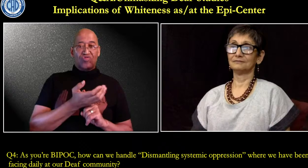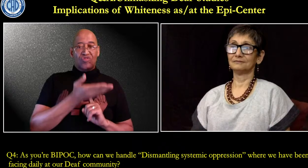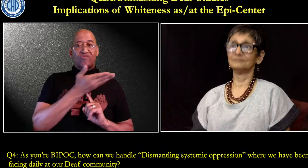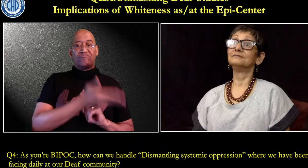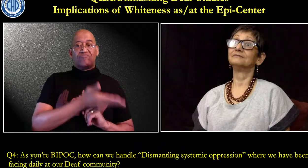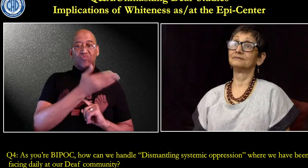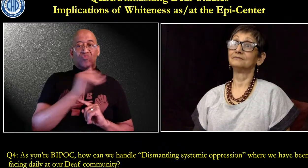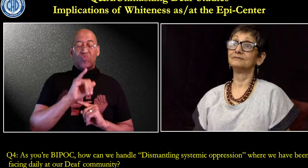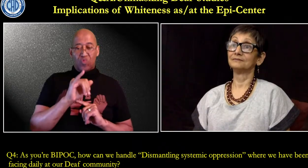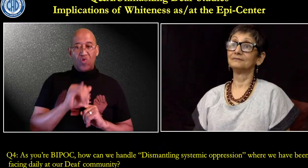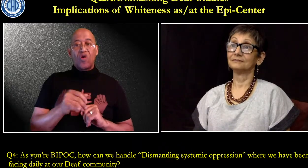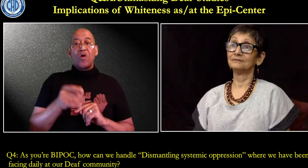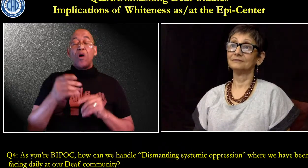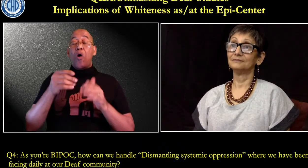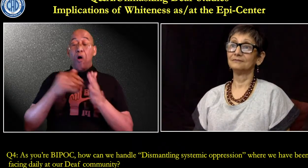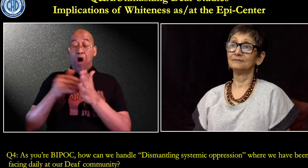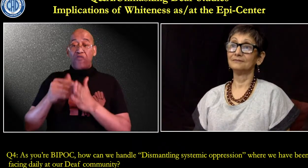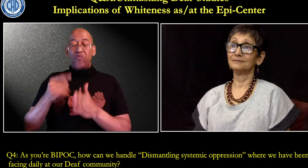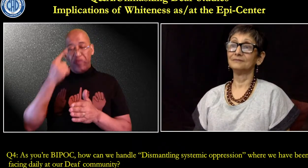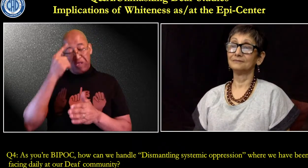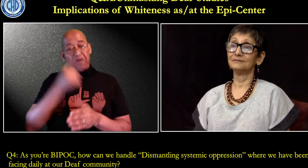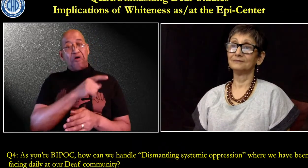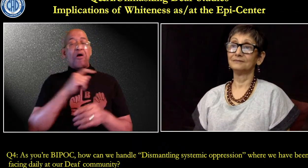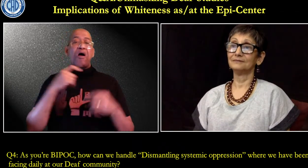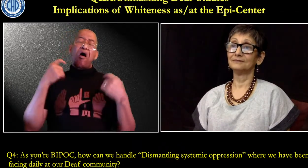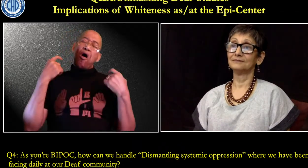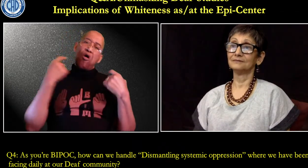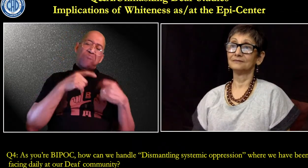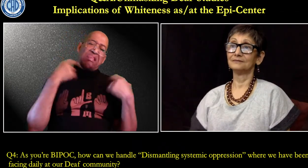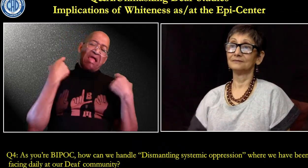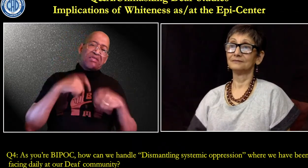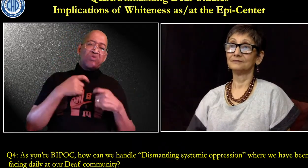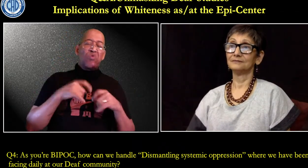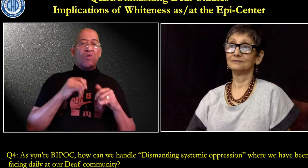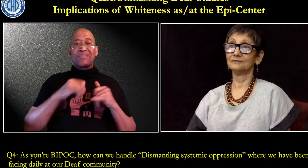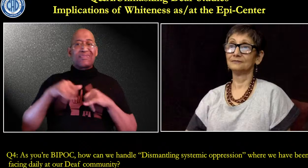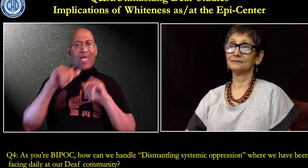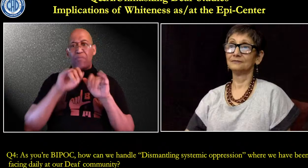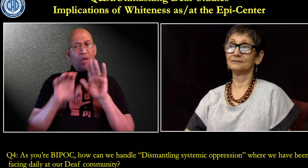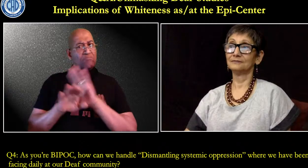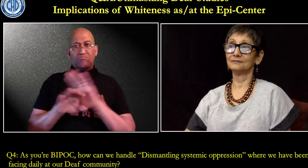it's just not only one culture, but there's several cultures in one.